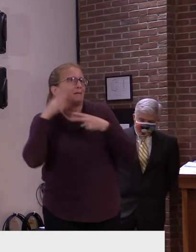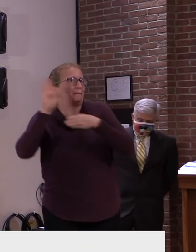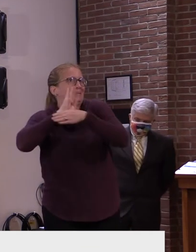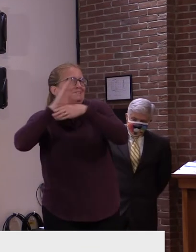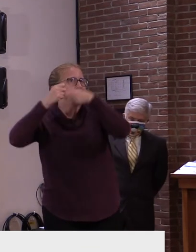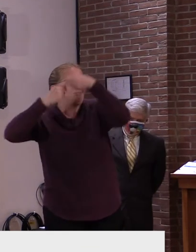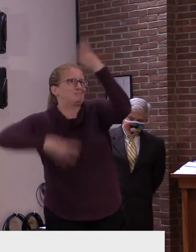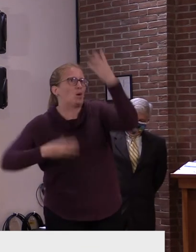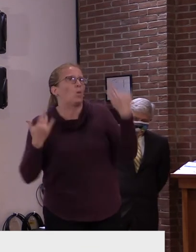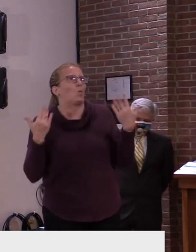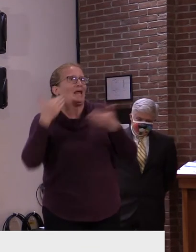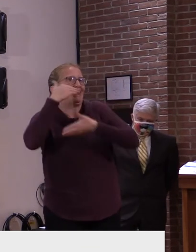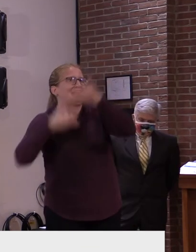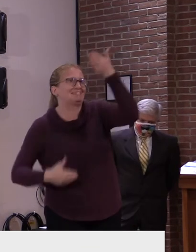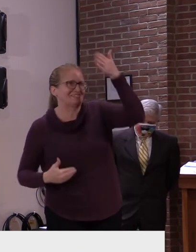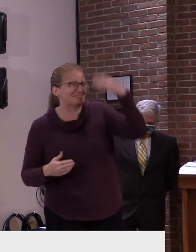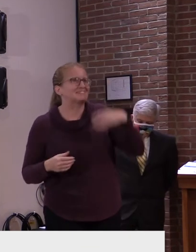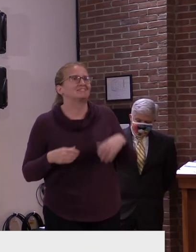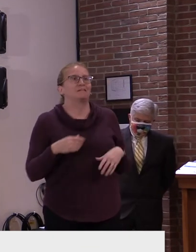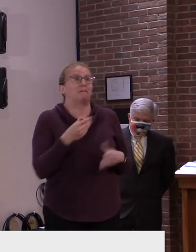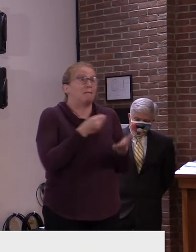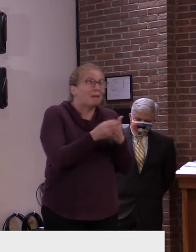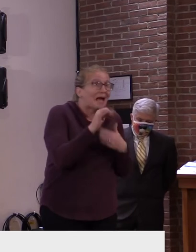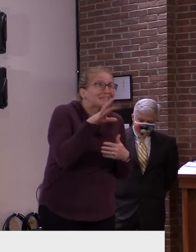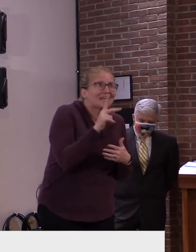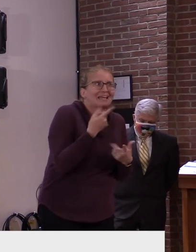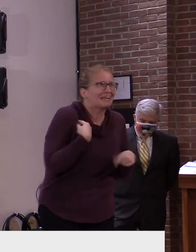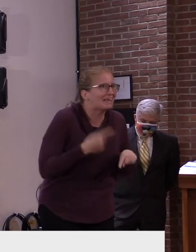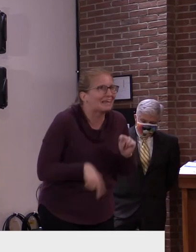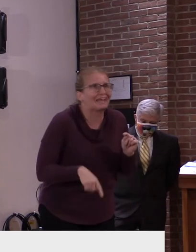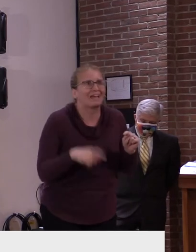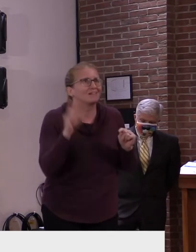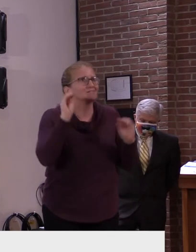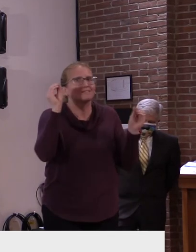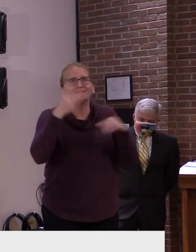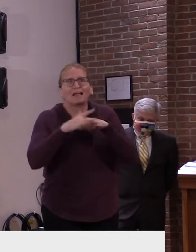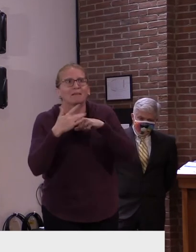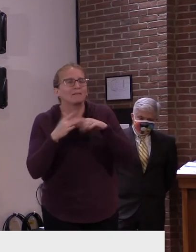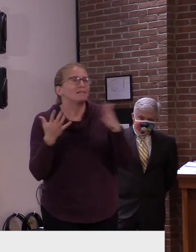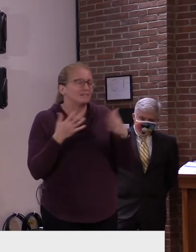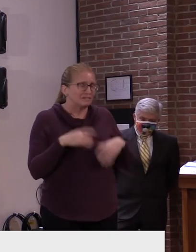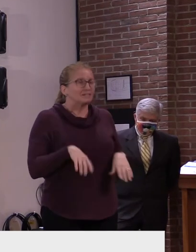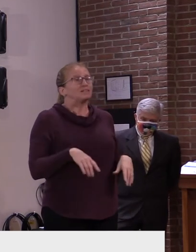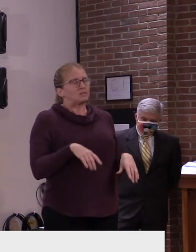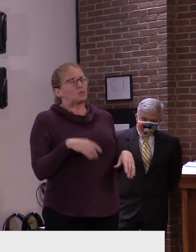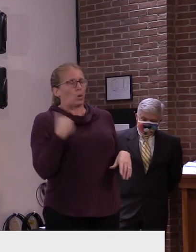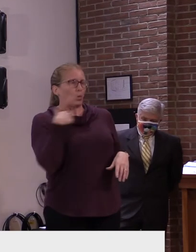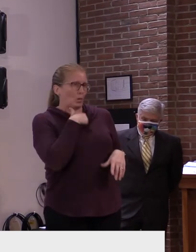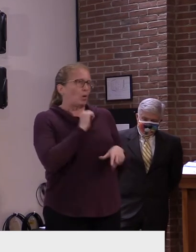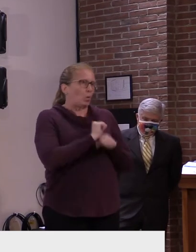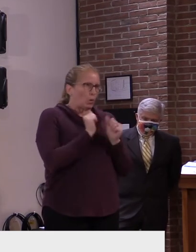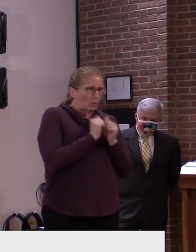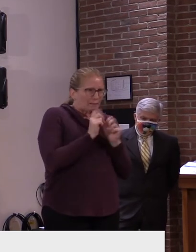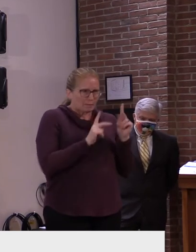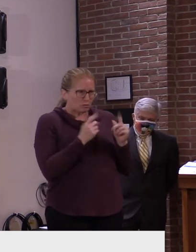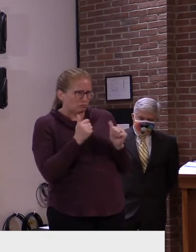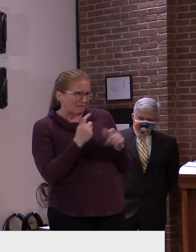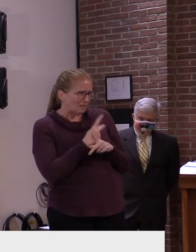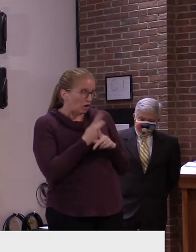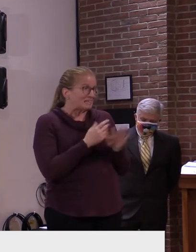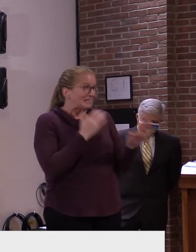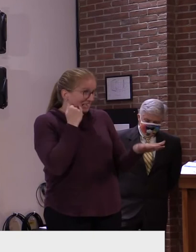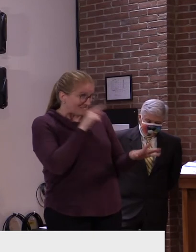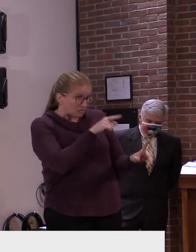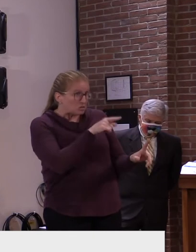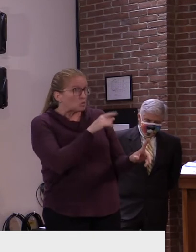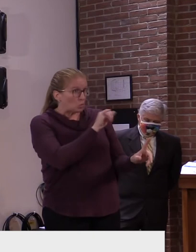come up with one-off solutions um if they are in the position of being in the queue to have their tank replaced um and just haven't been able to